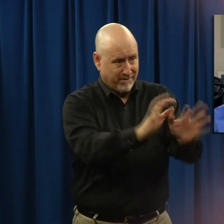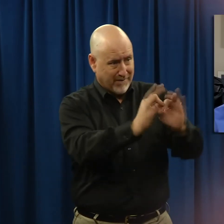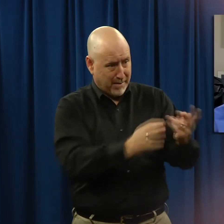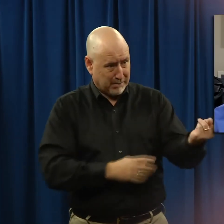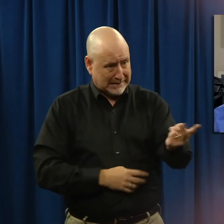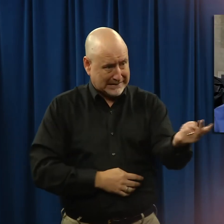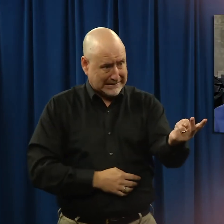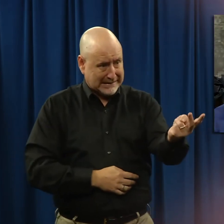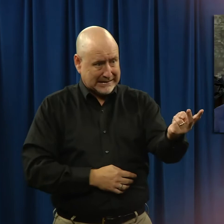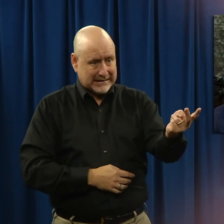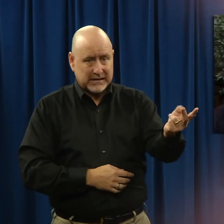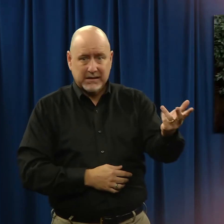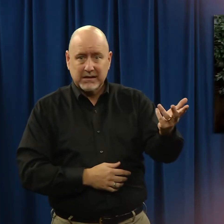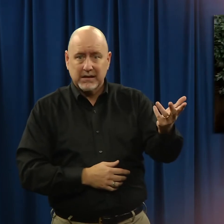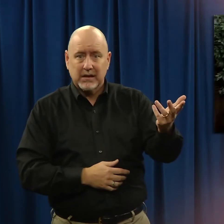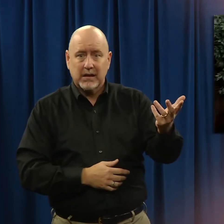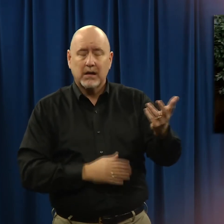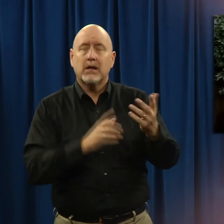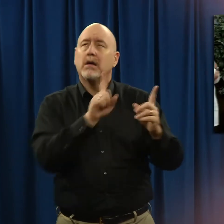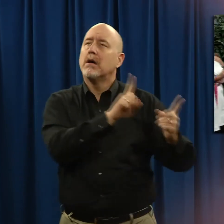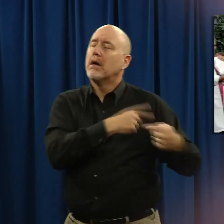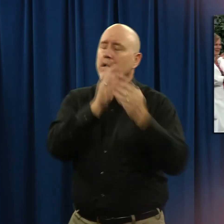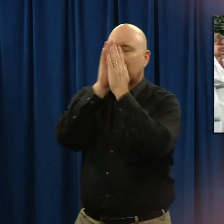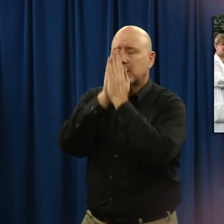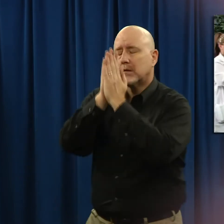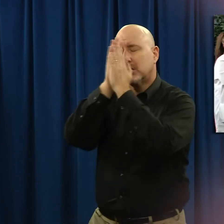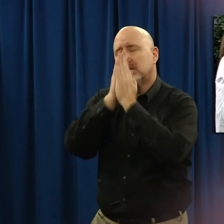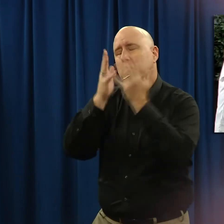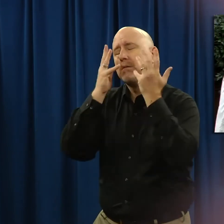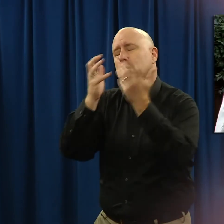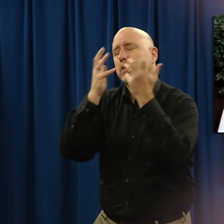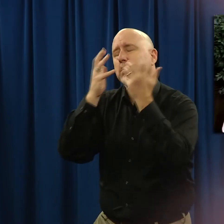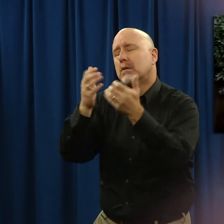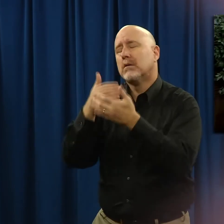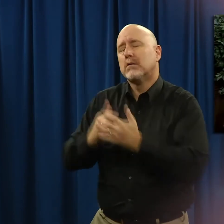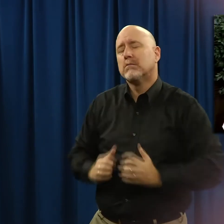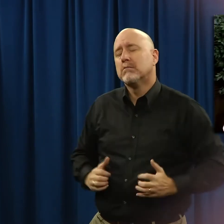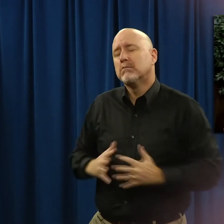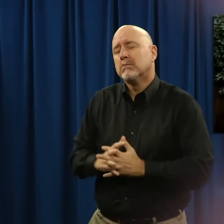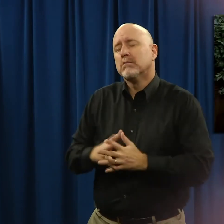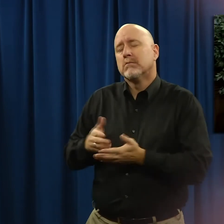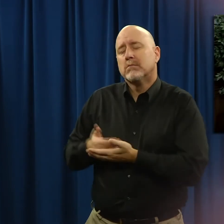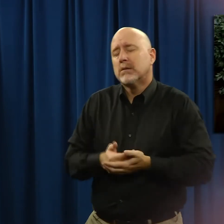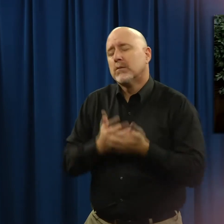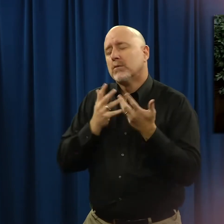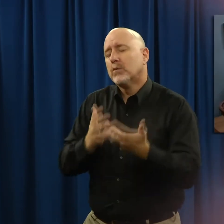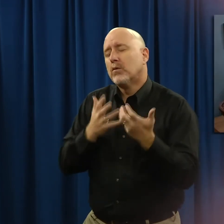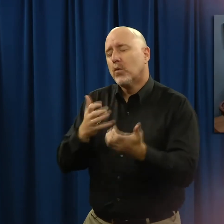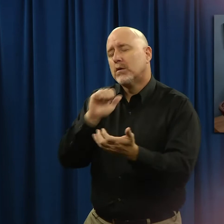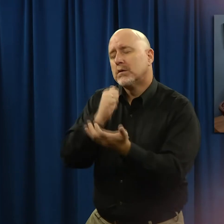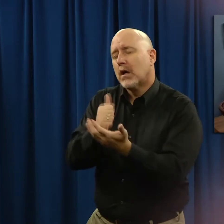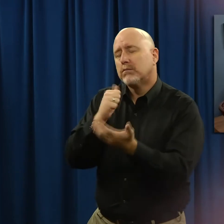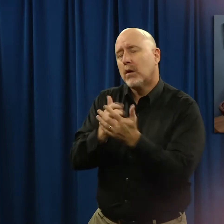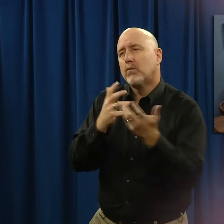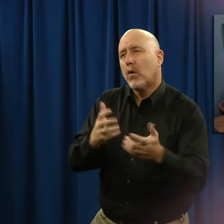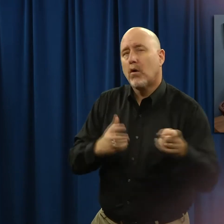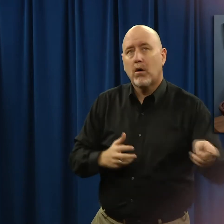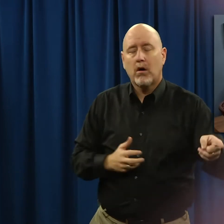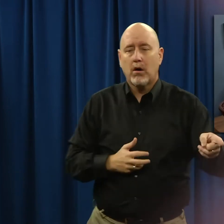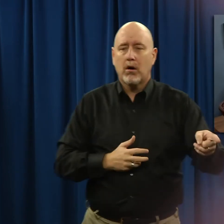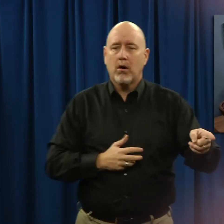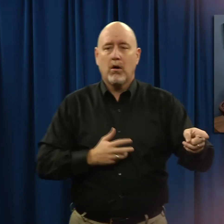family that has most likely been praying endlessly and trying very diligently to adopt a baby is